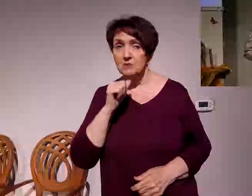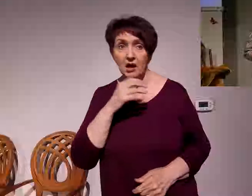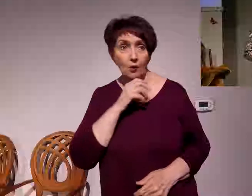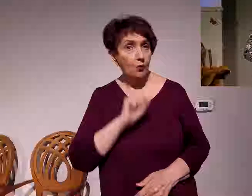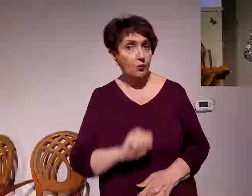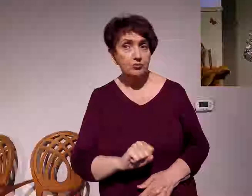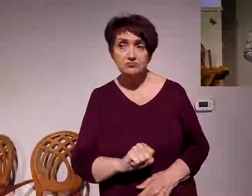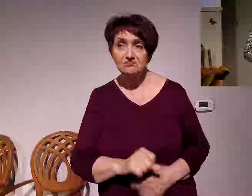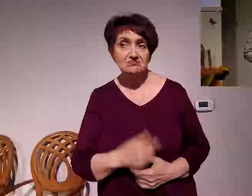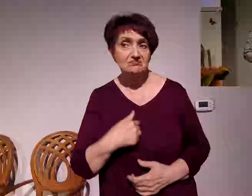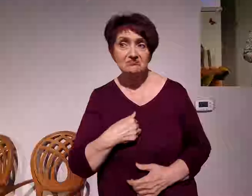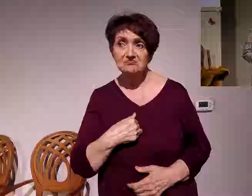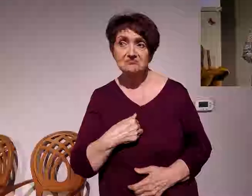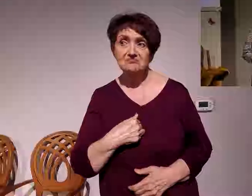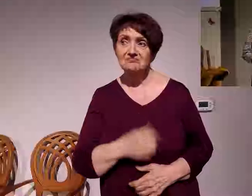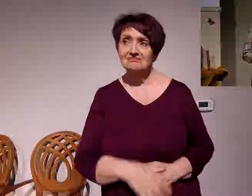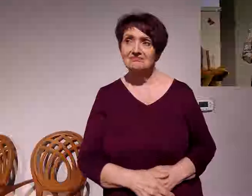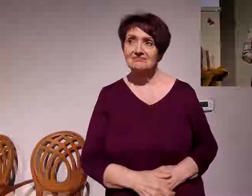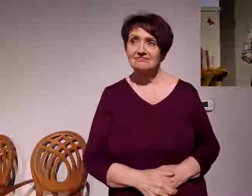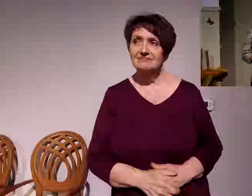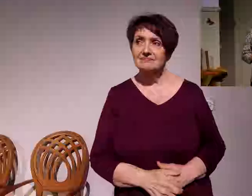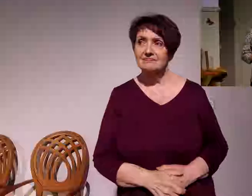I'm not old.